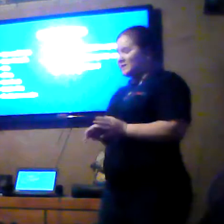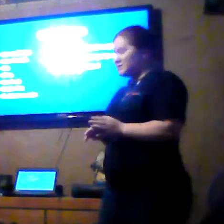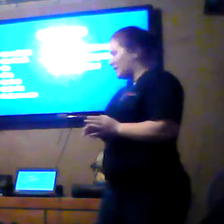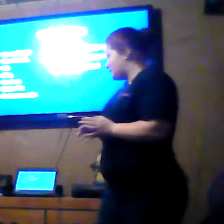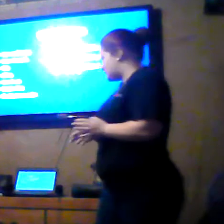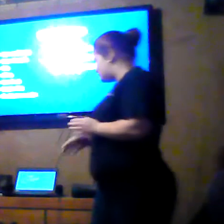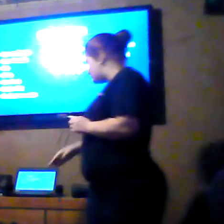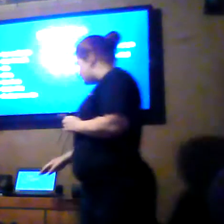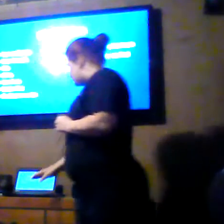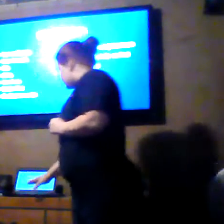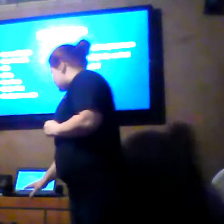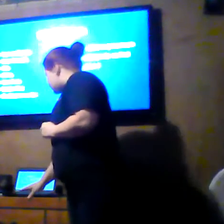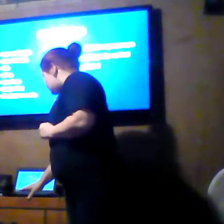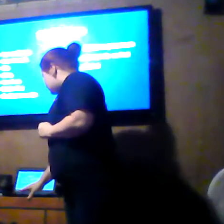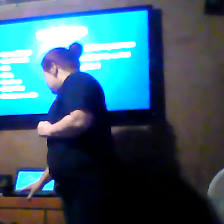States.